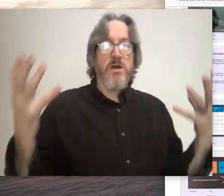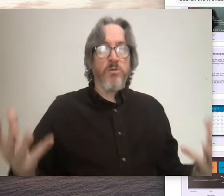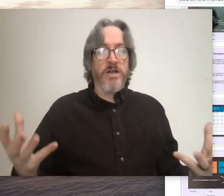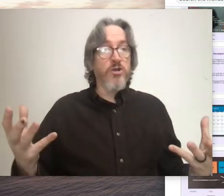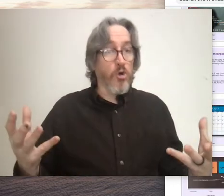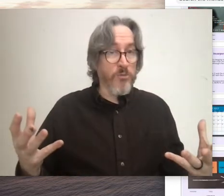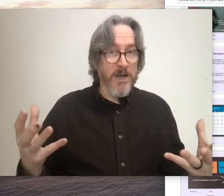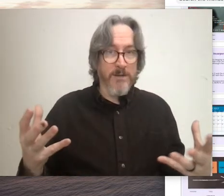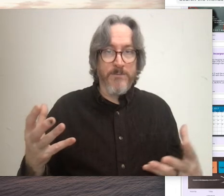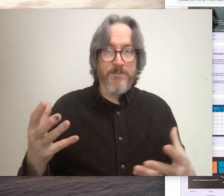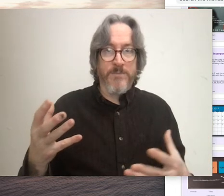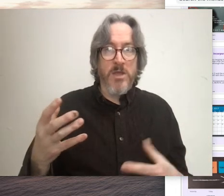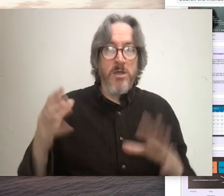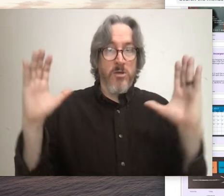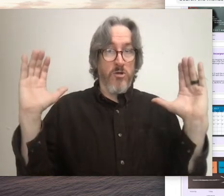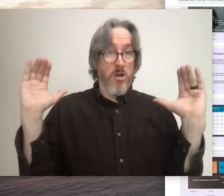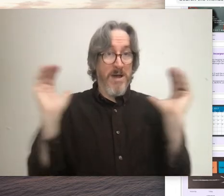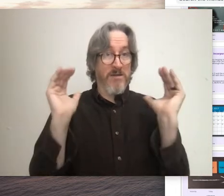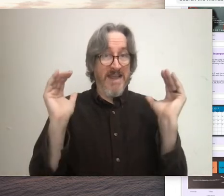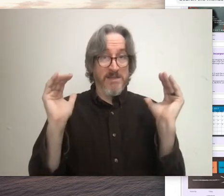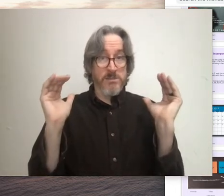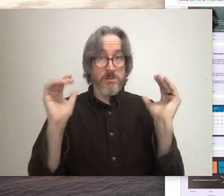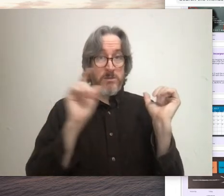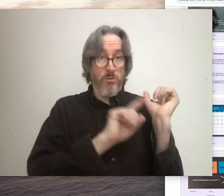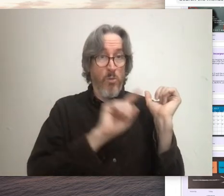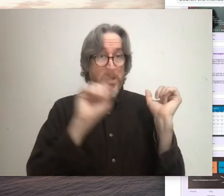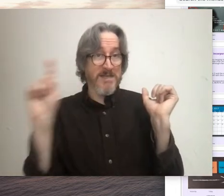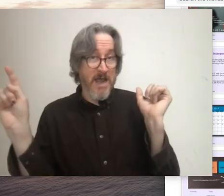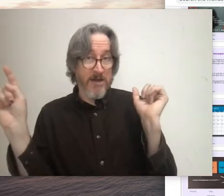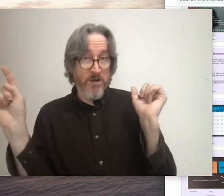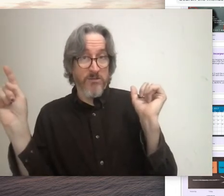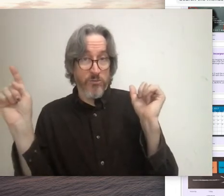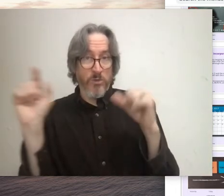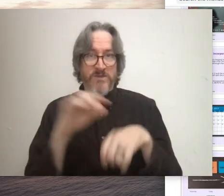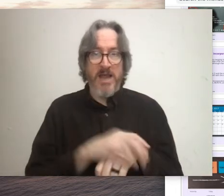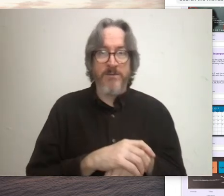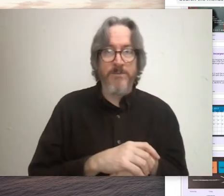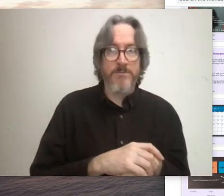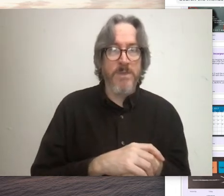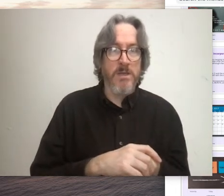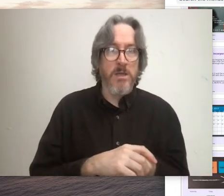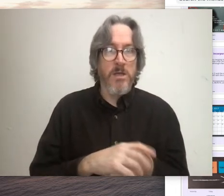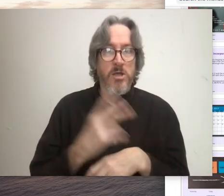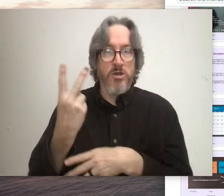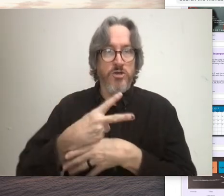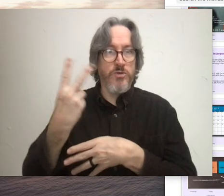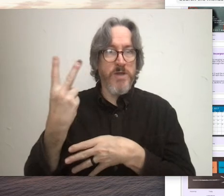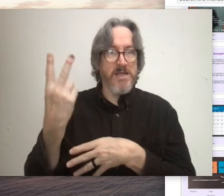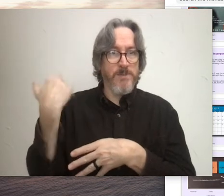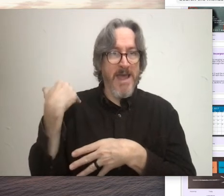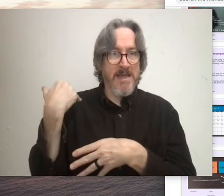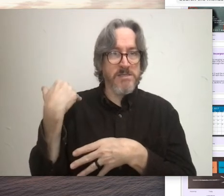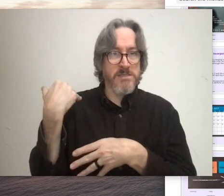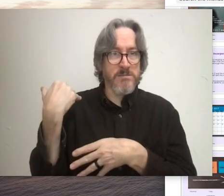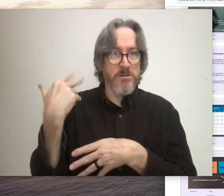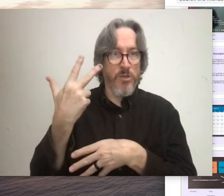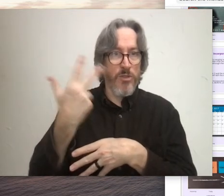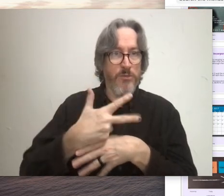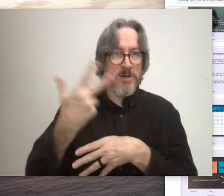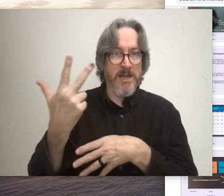So now we're incorporating amount of days, 1 to 9, right? The rule of 9. 2 days